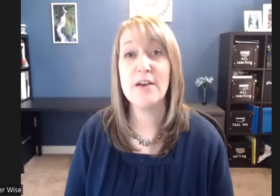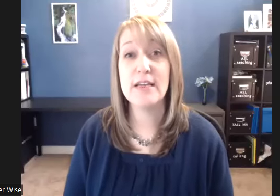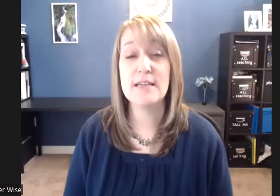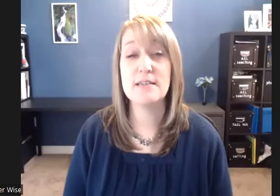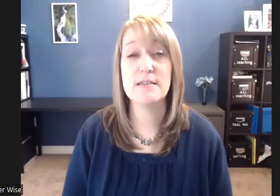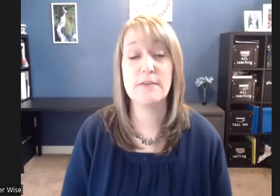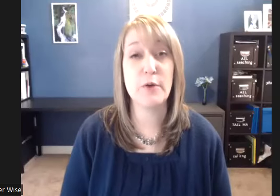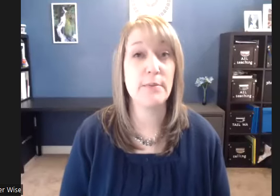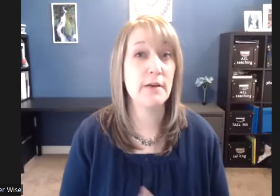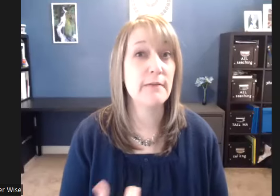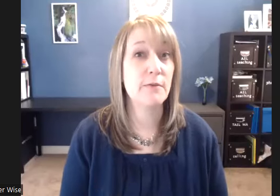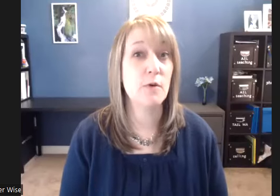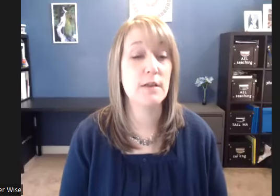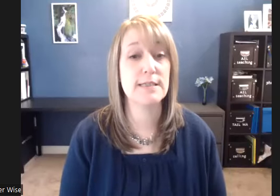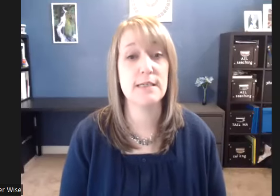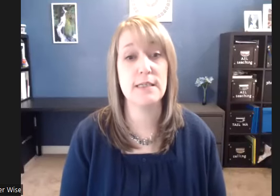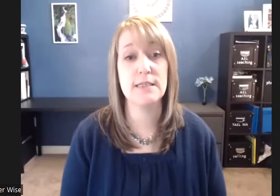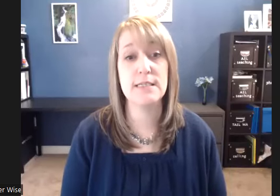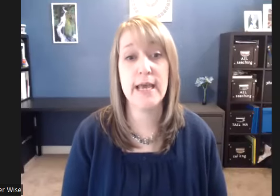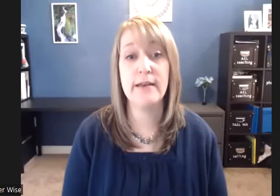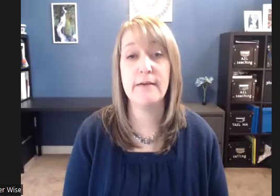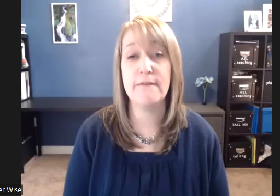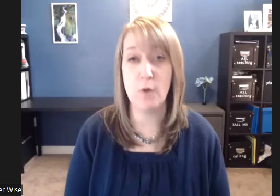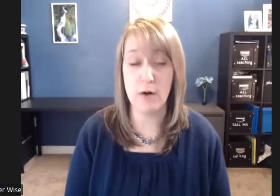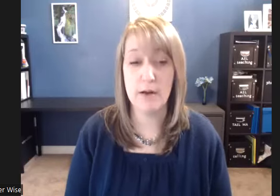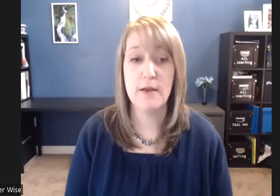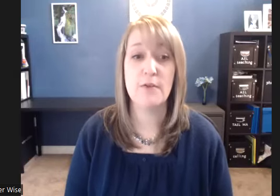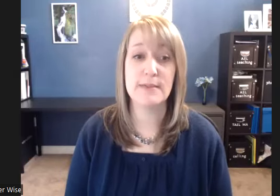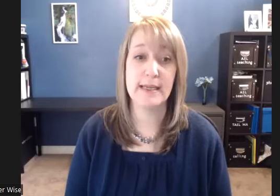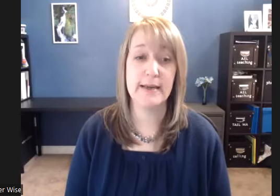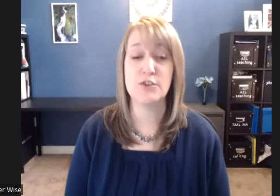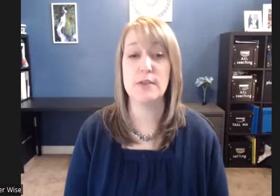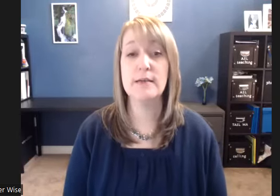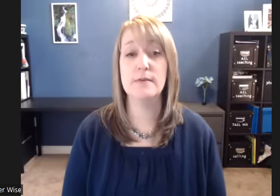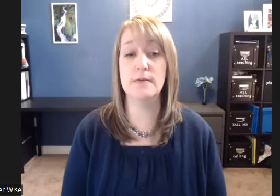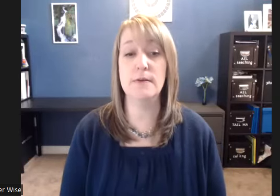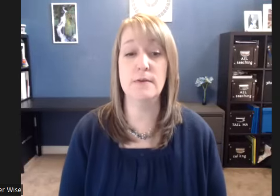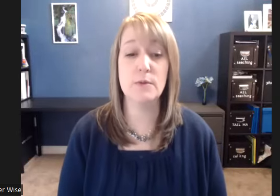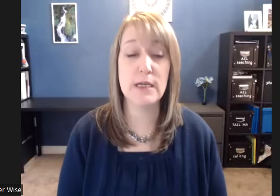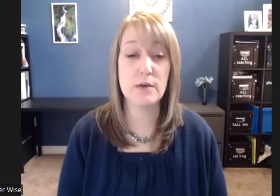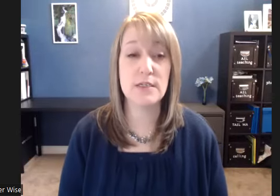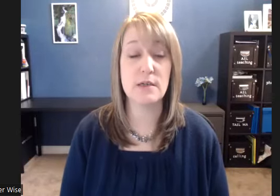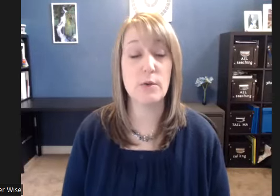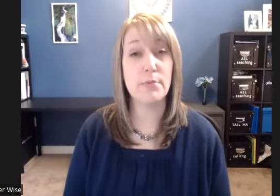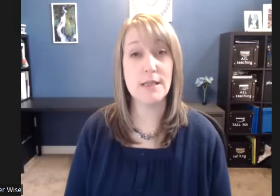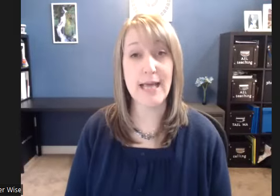Here is the vocabulary for lesson 10-4 from Signing Naturally. We are going to start with